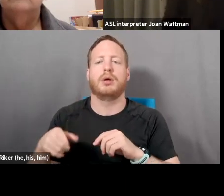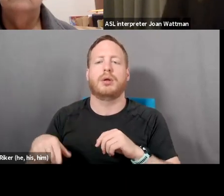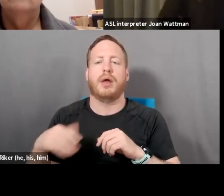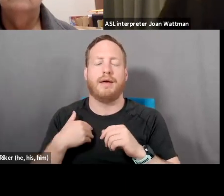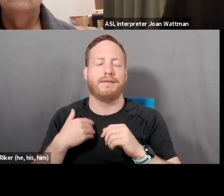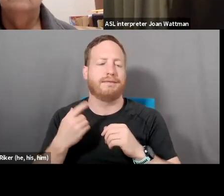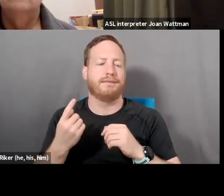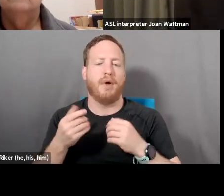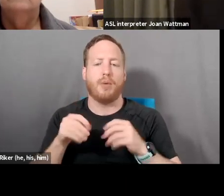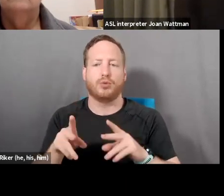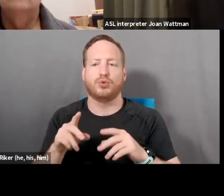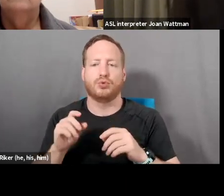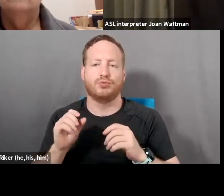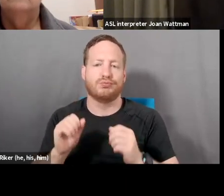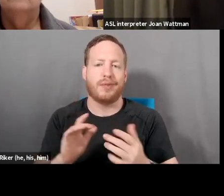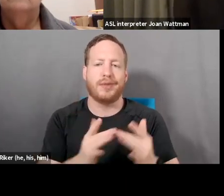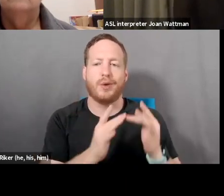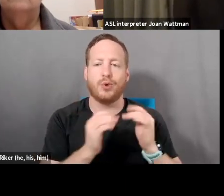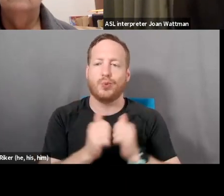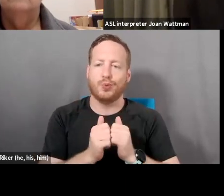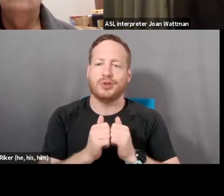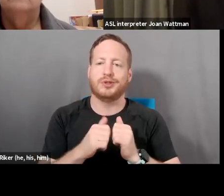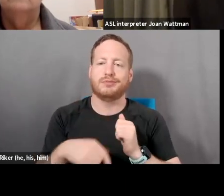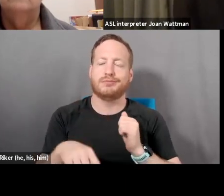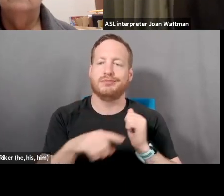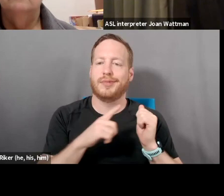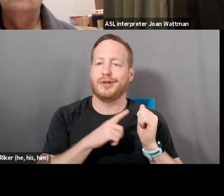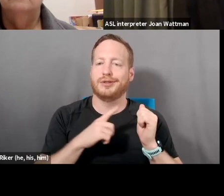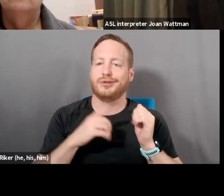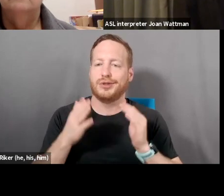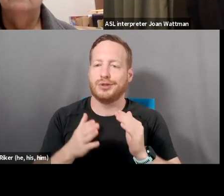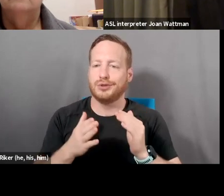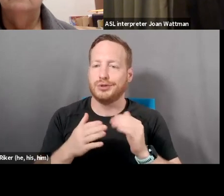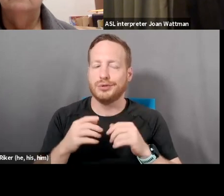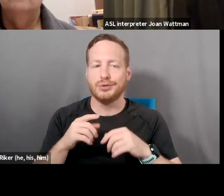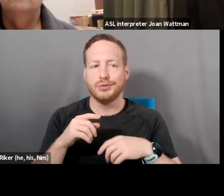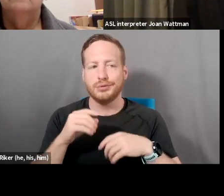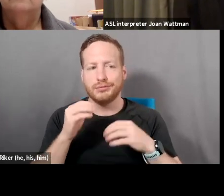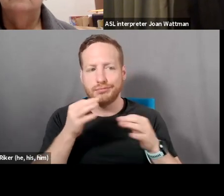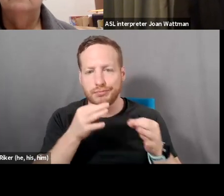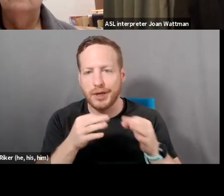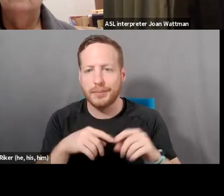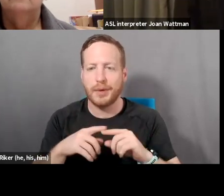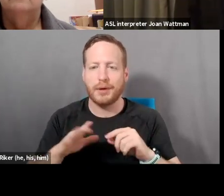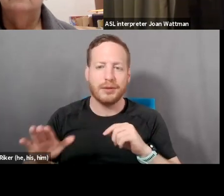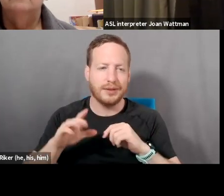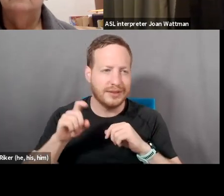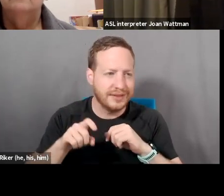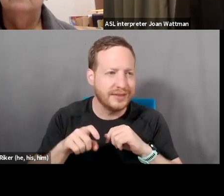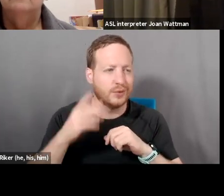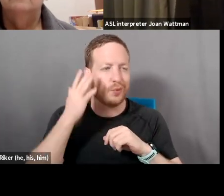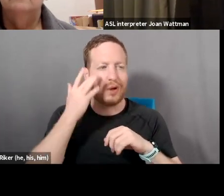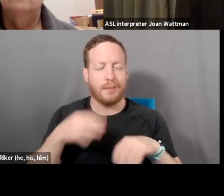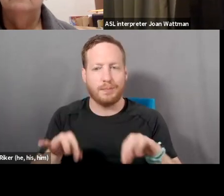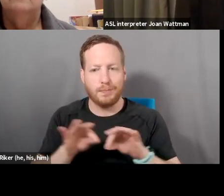you know, if we did have an agency that was going to be set up, how would we connect with the